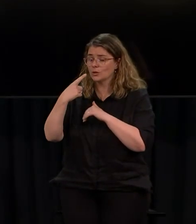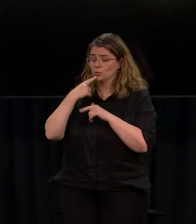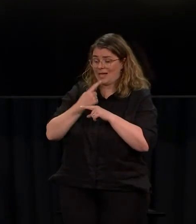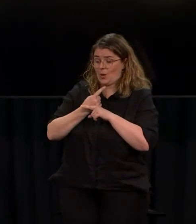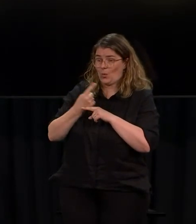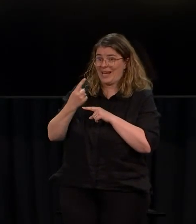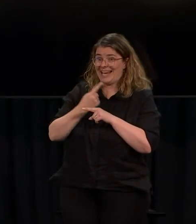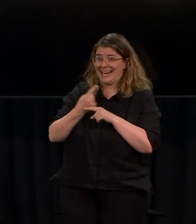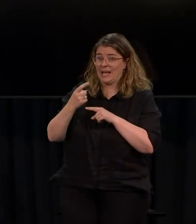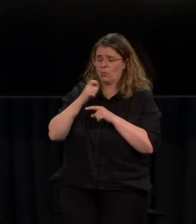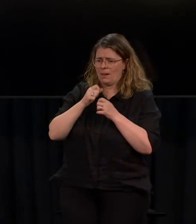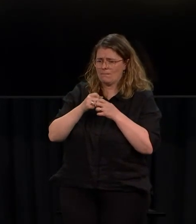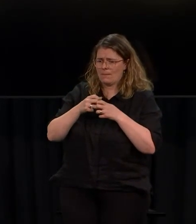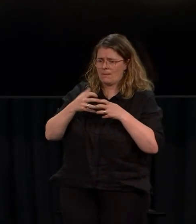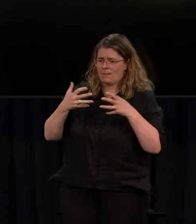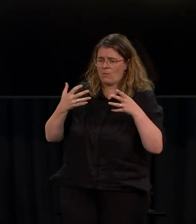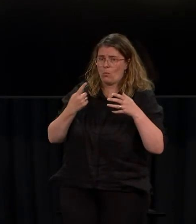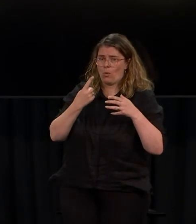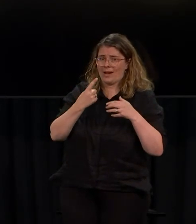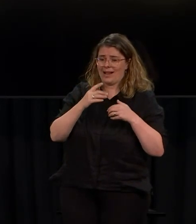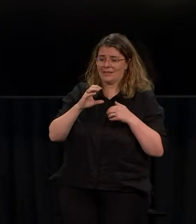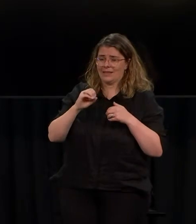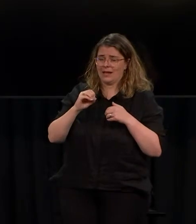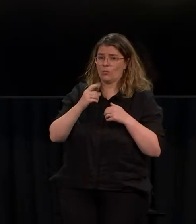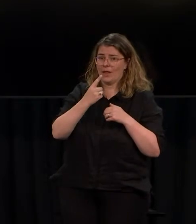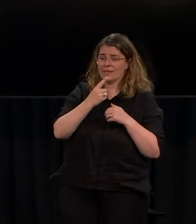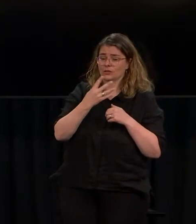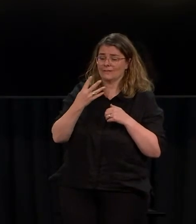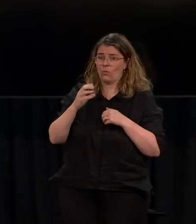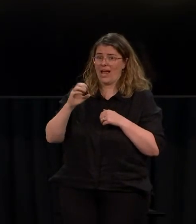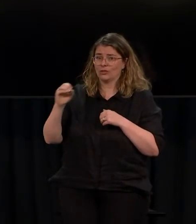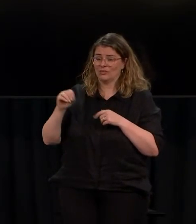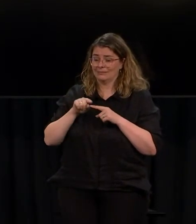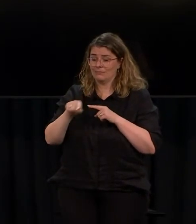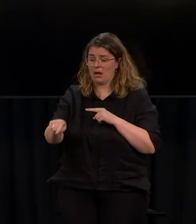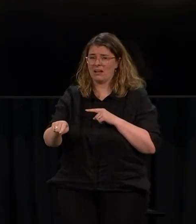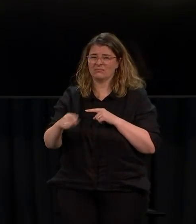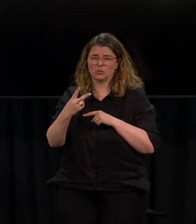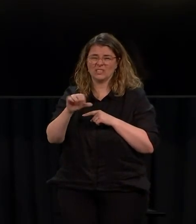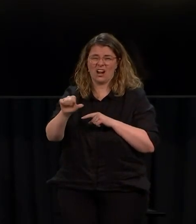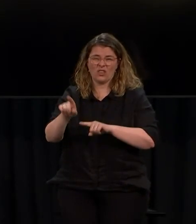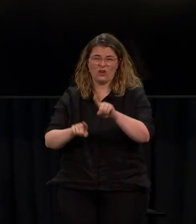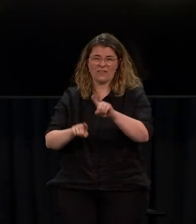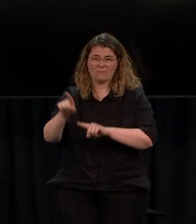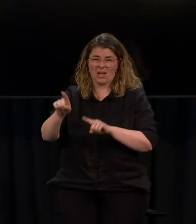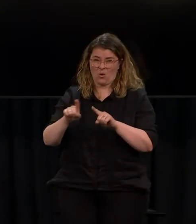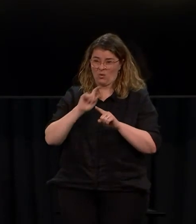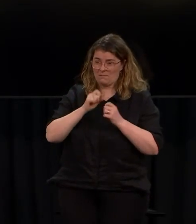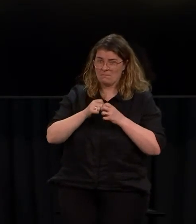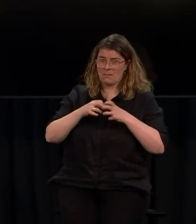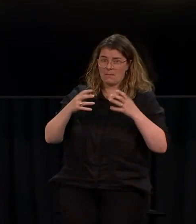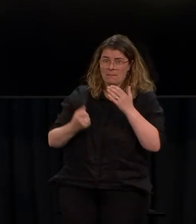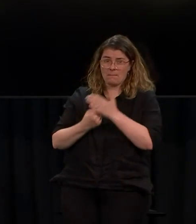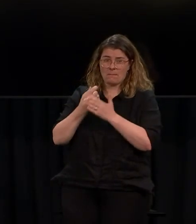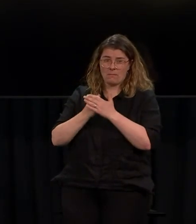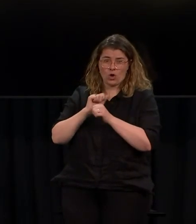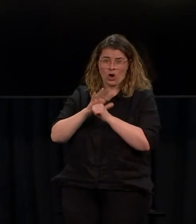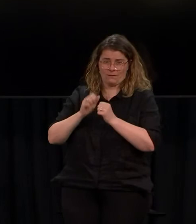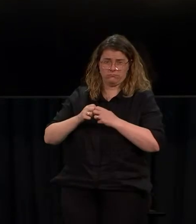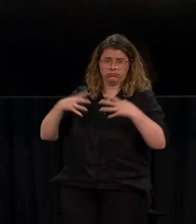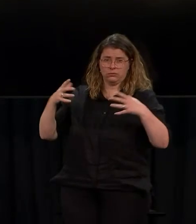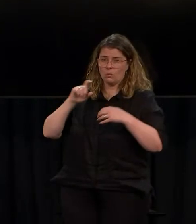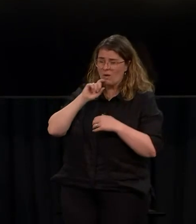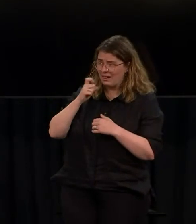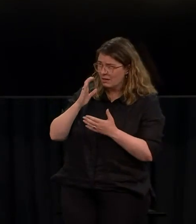to 1,400 by that week of the 29th of November when you make decisions about the traffic lights. Can